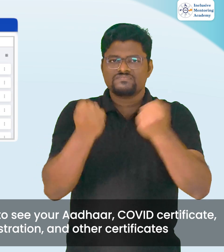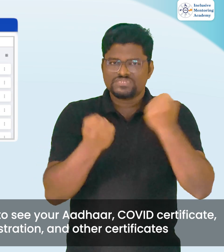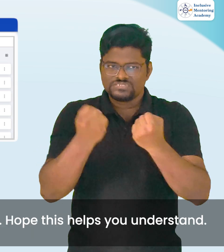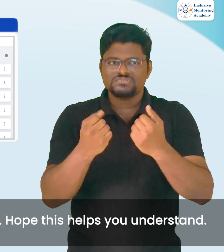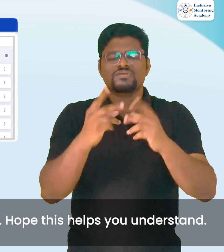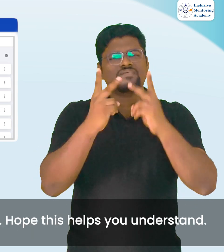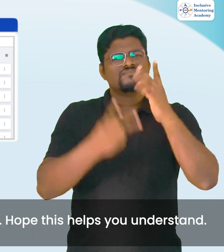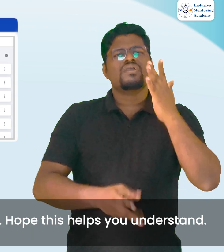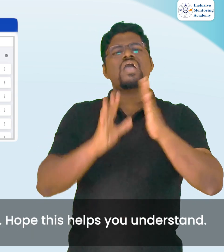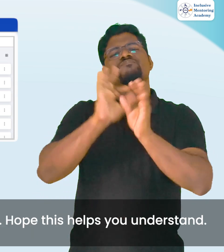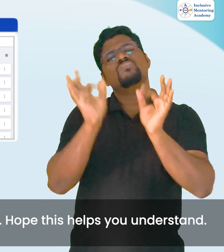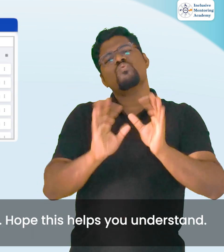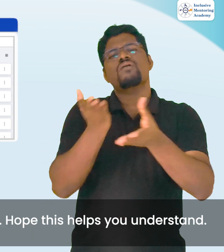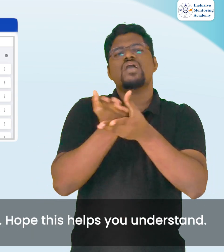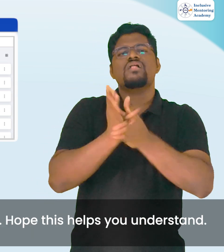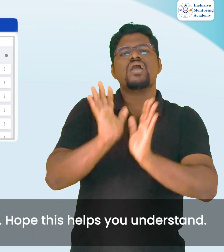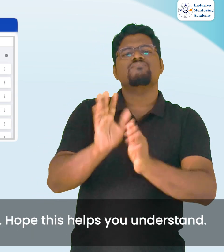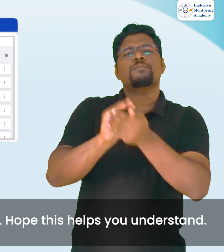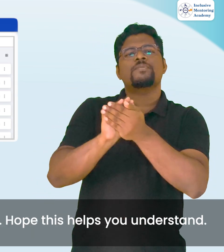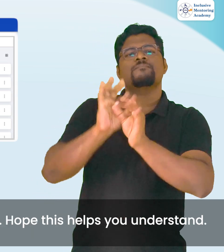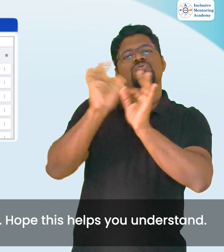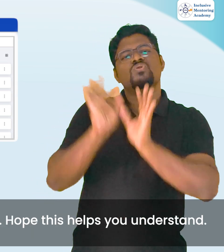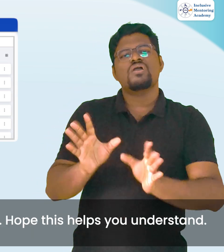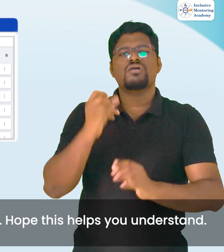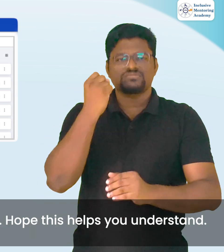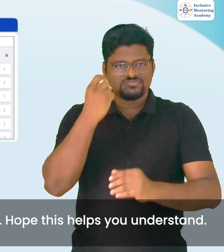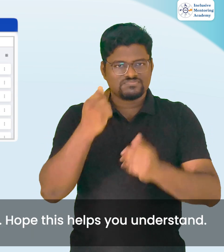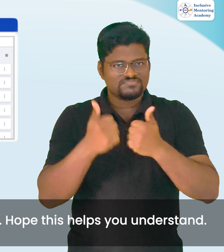all stored and ready in DigiLocker. Hope this helps you understand.